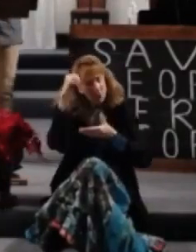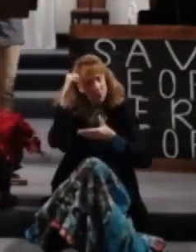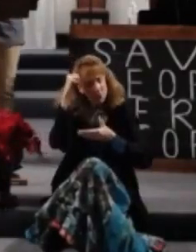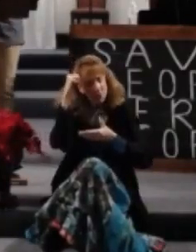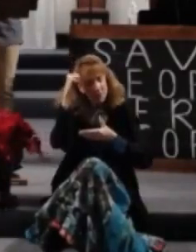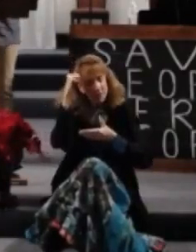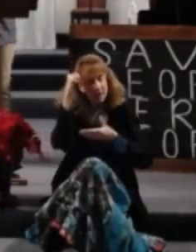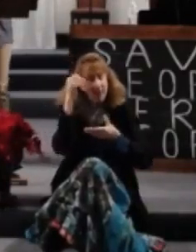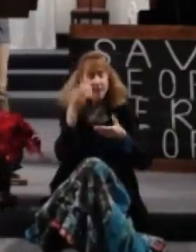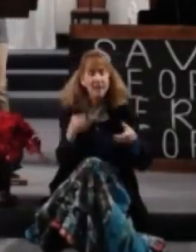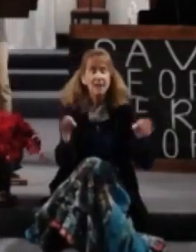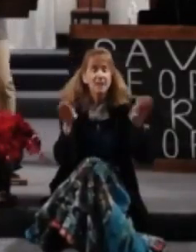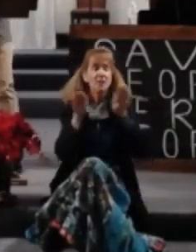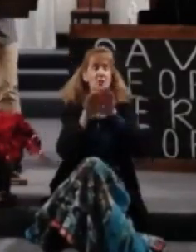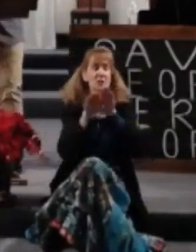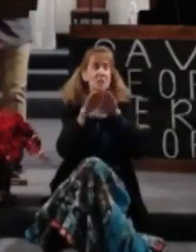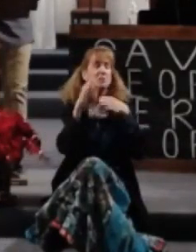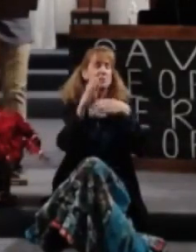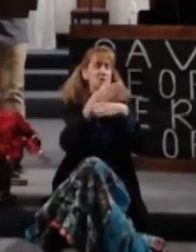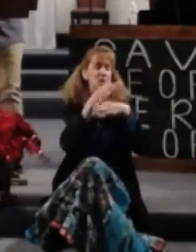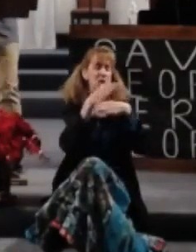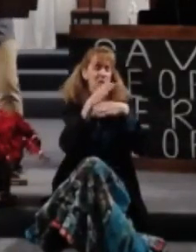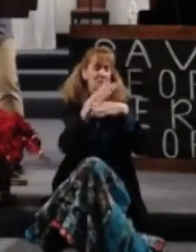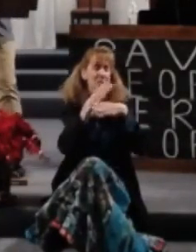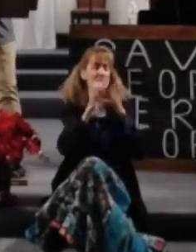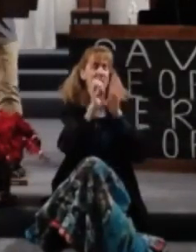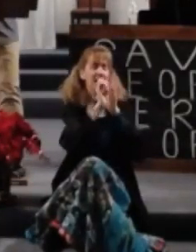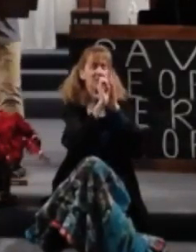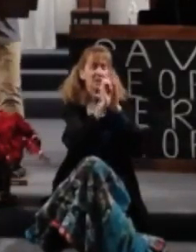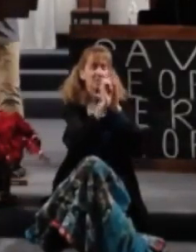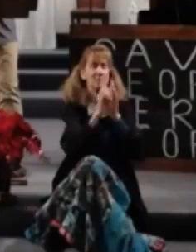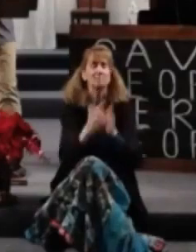In closing, let me share this.